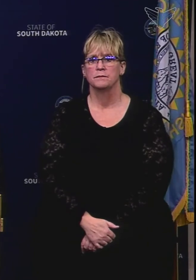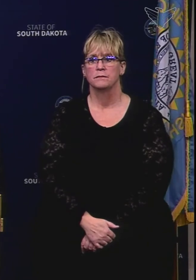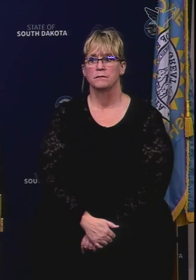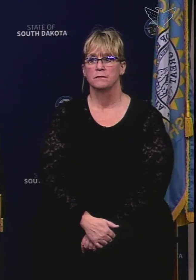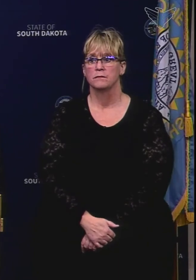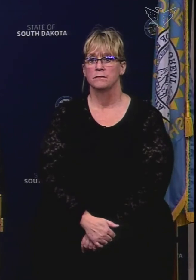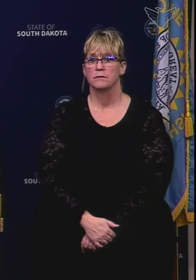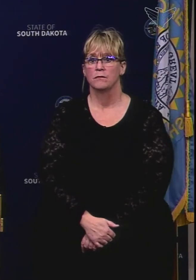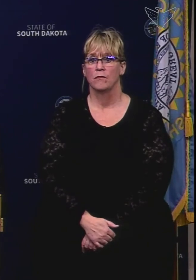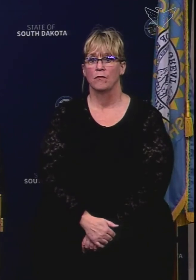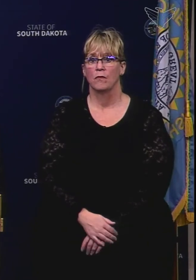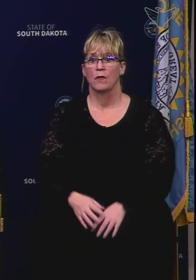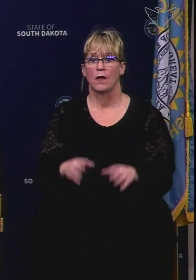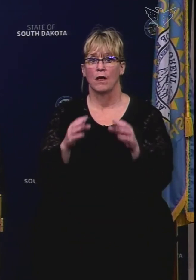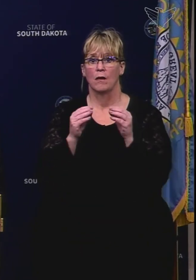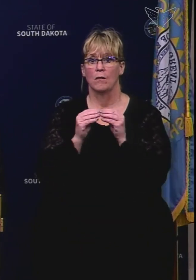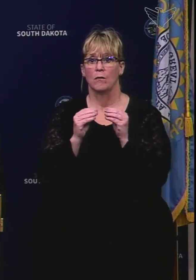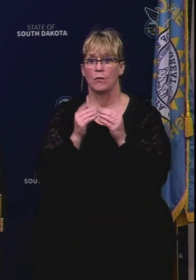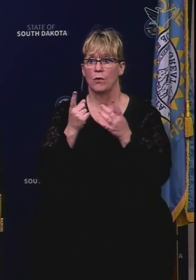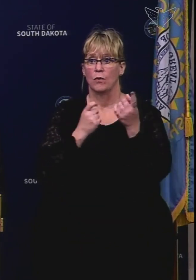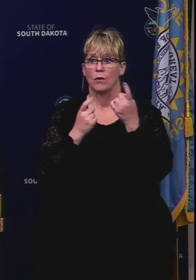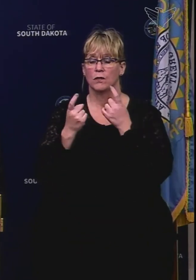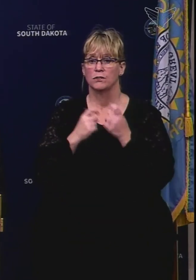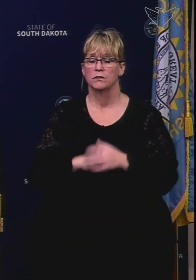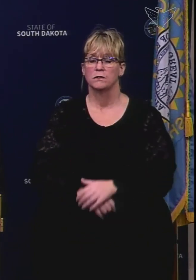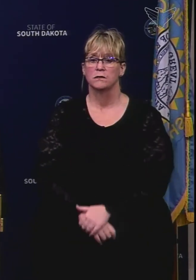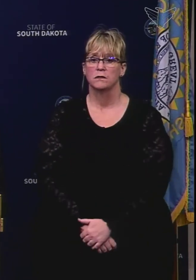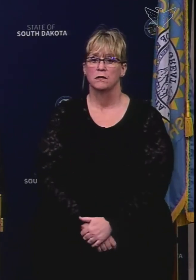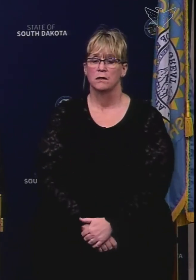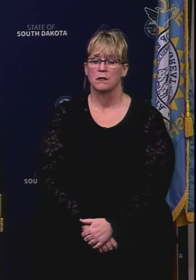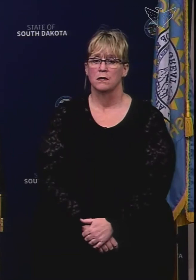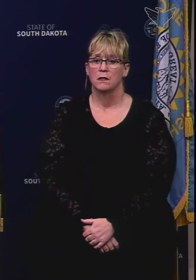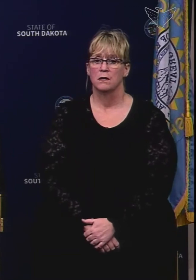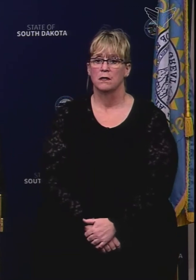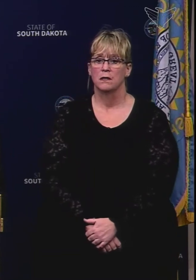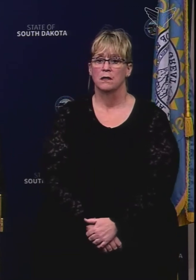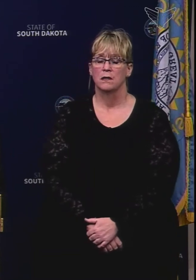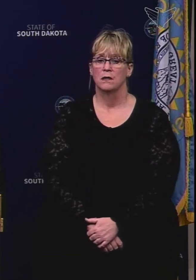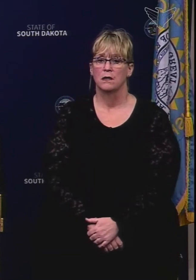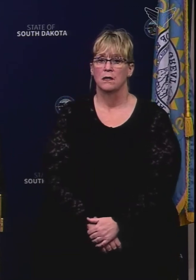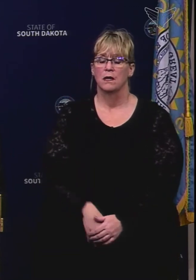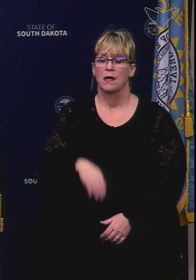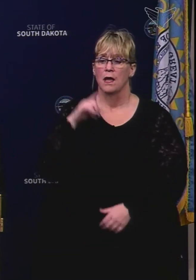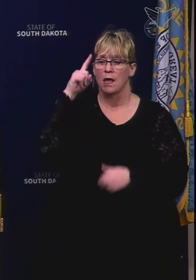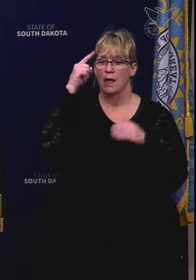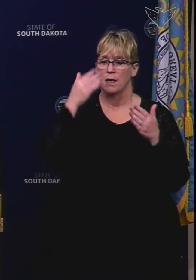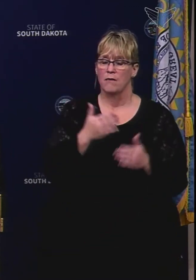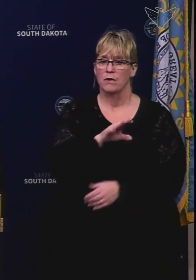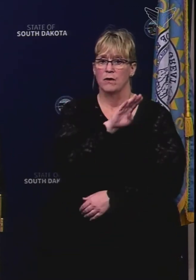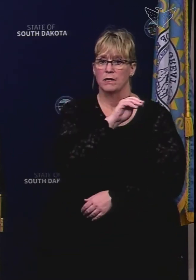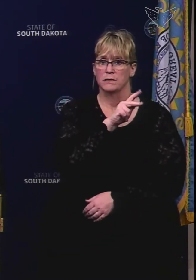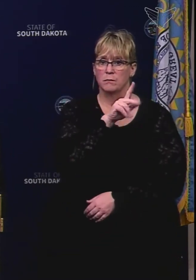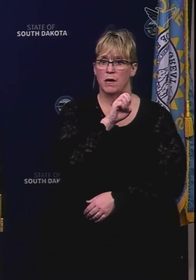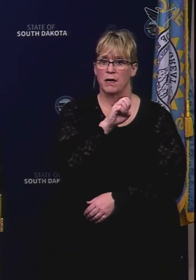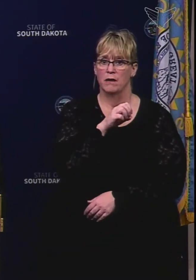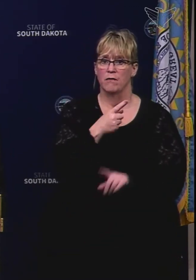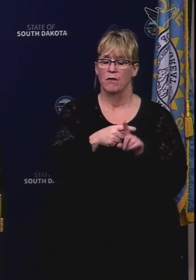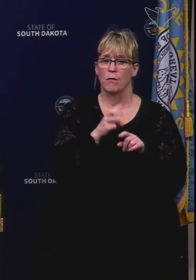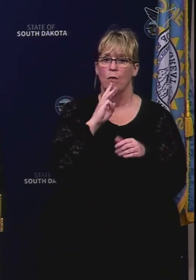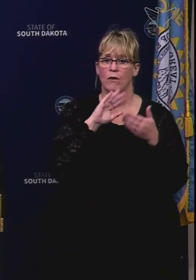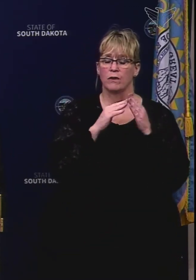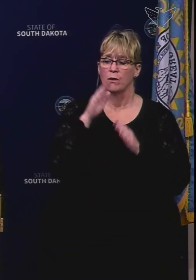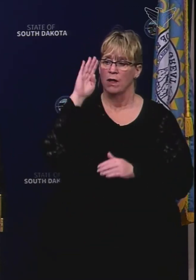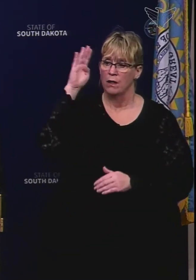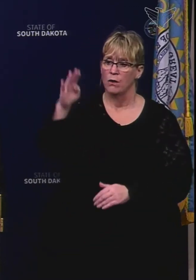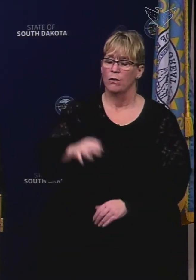Is there any other further questions? Governor Mike Tanner from KWAT Watertown. Sure, go ahead, Mike. Hi,